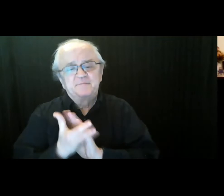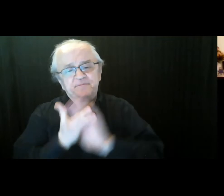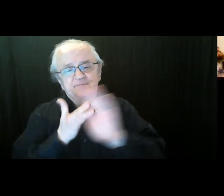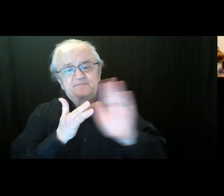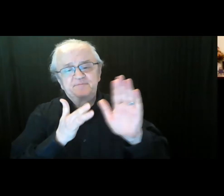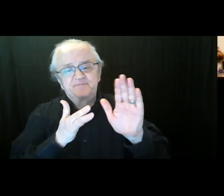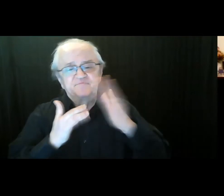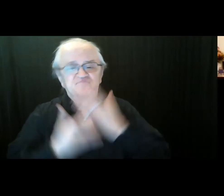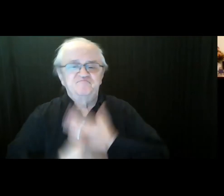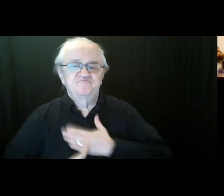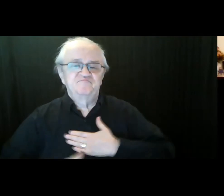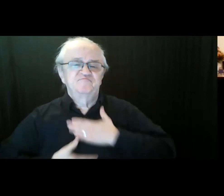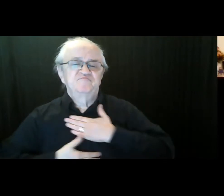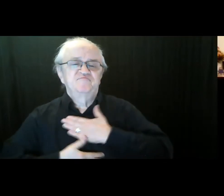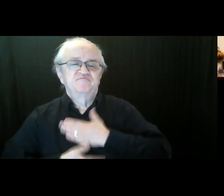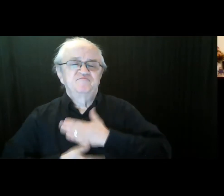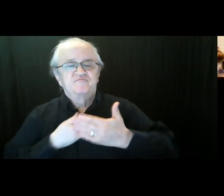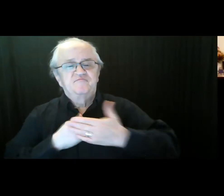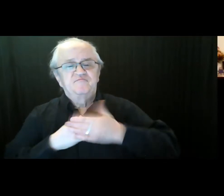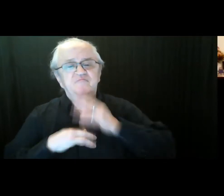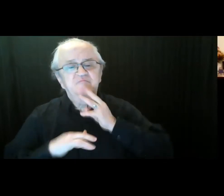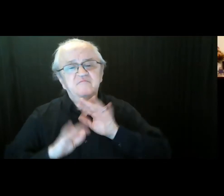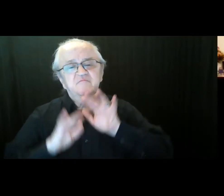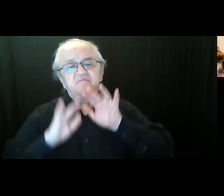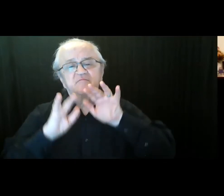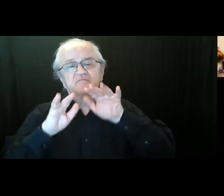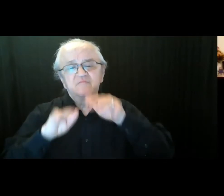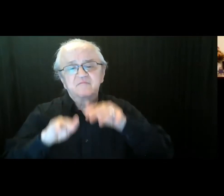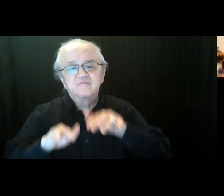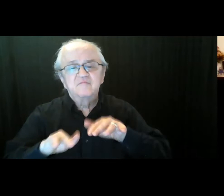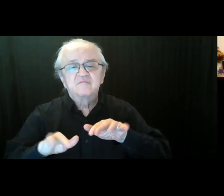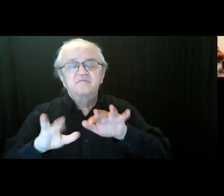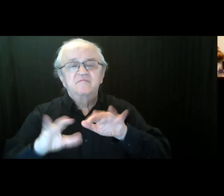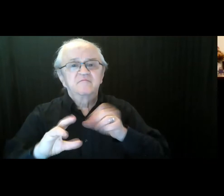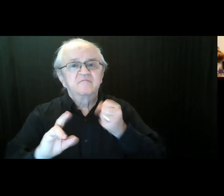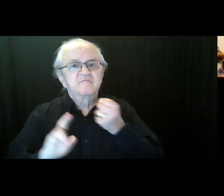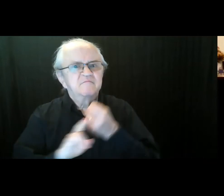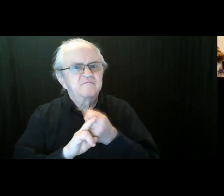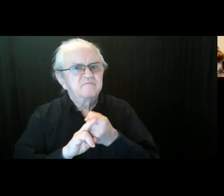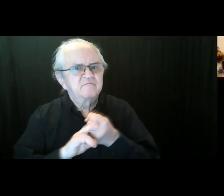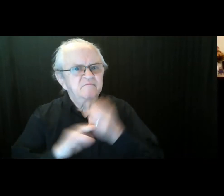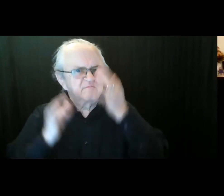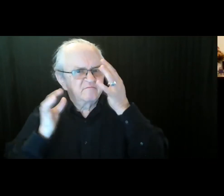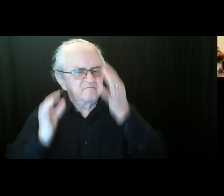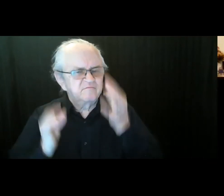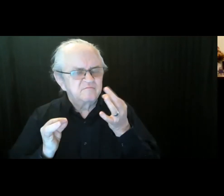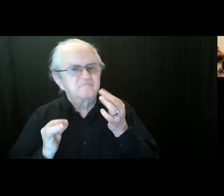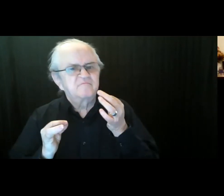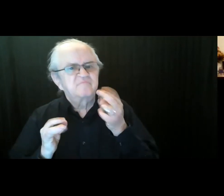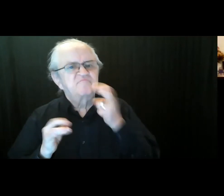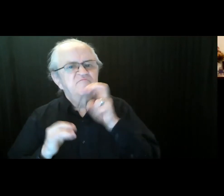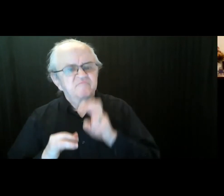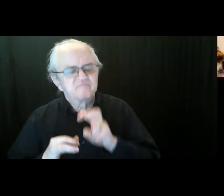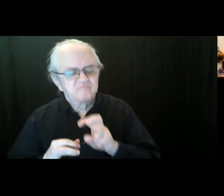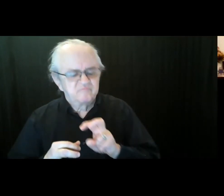were spending it at a seaside resort. And one day they decided that they would travel down